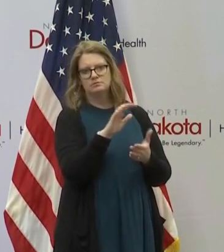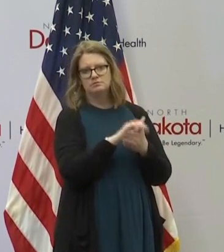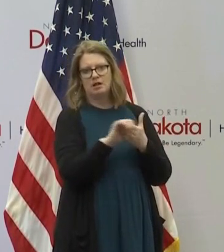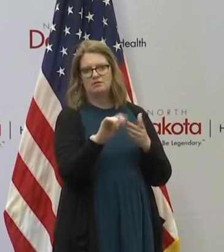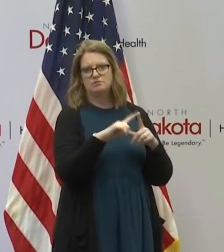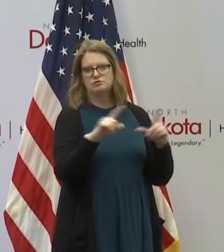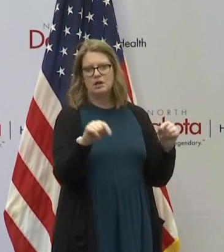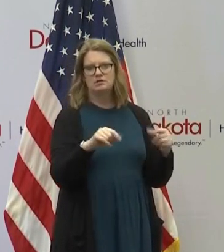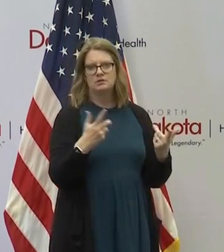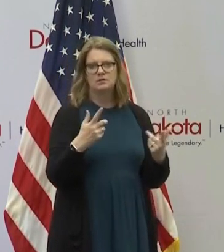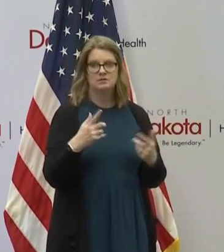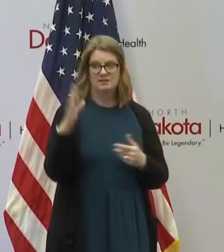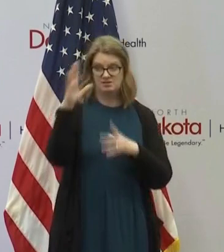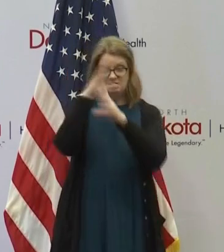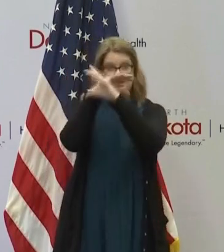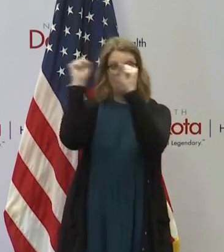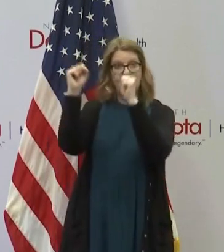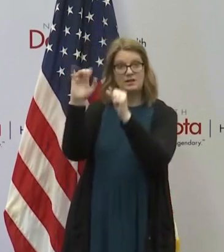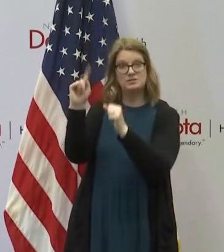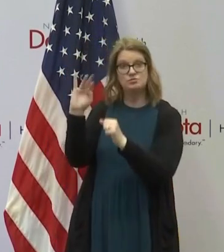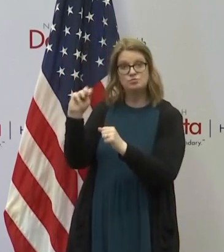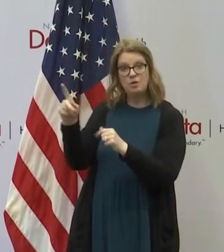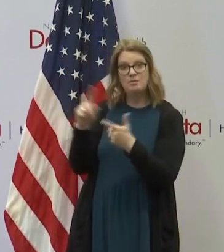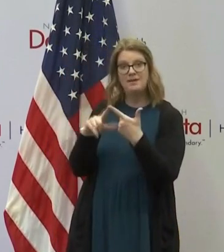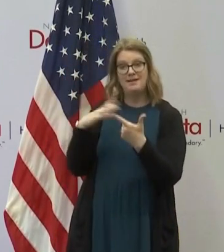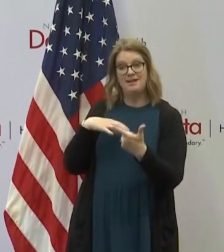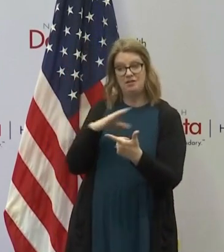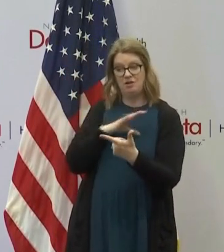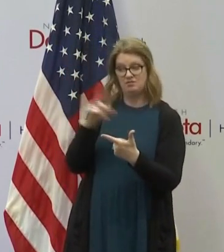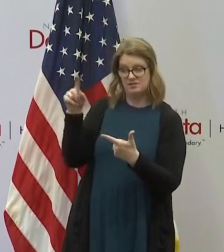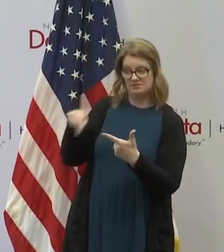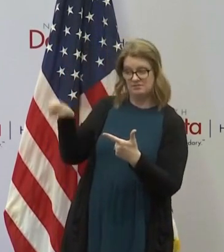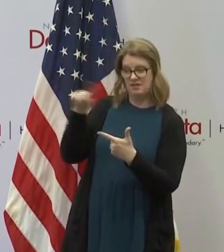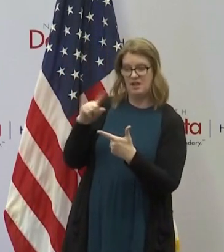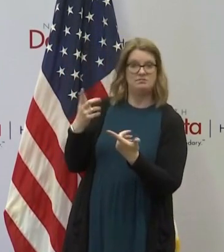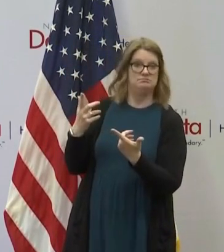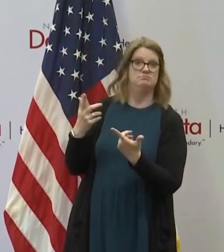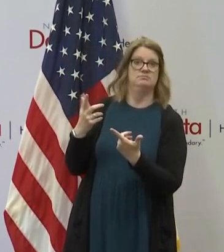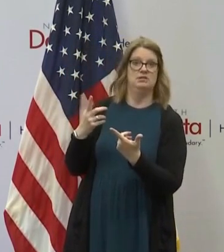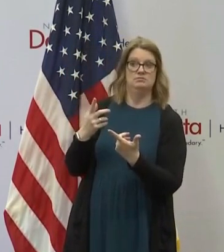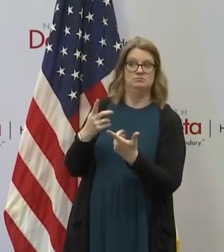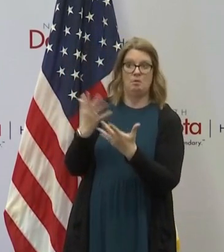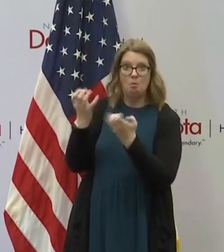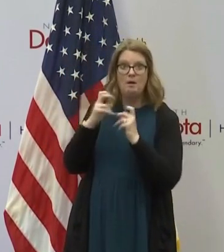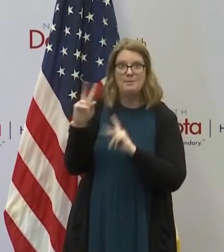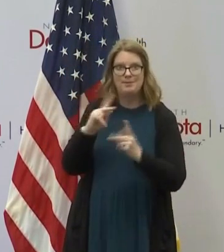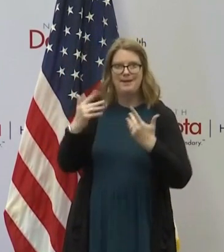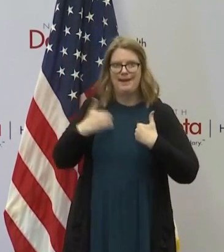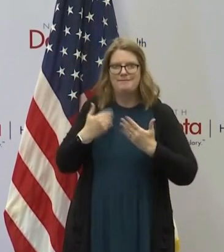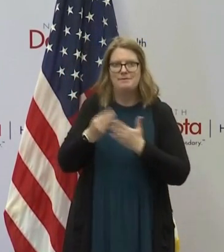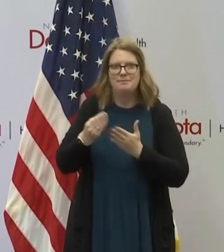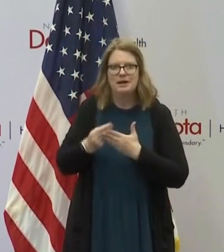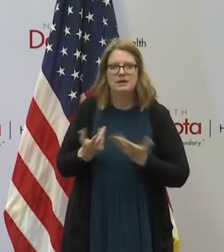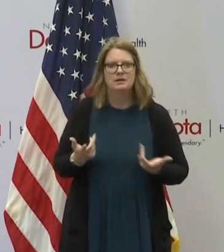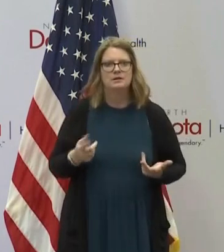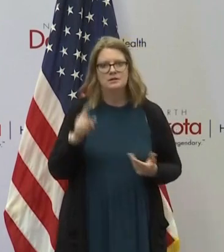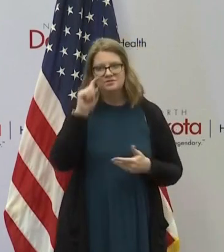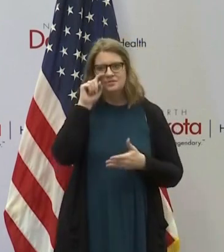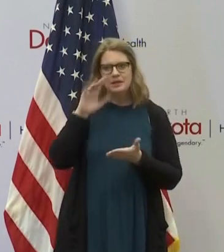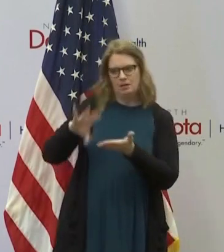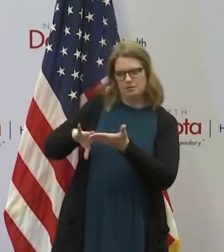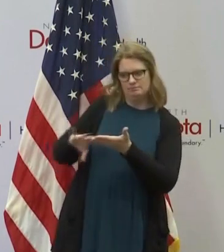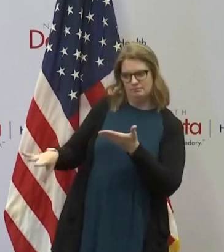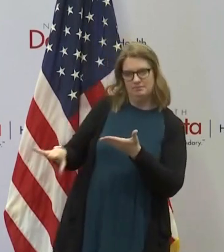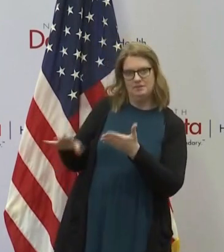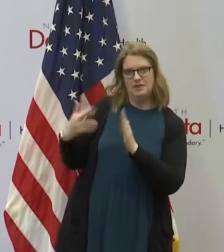by the White House, and by Congress. We'll make sure that they get it. I mean, it was a quirk where they were waiving the Medicare,